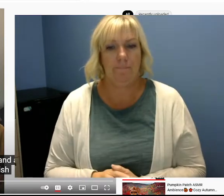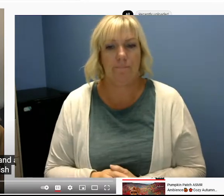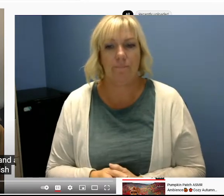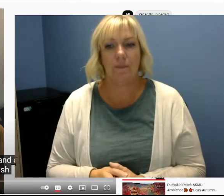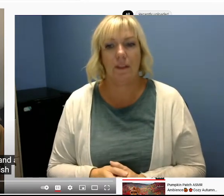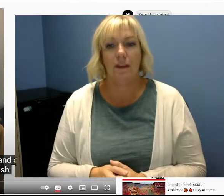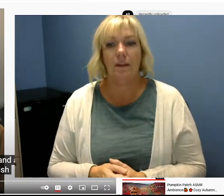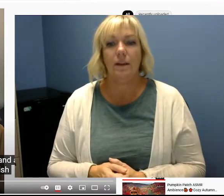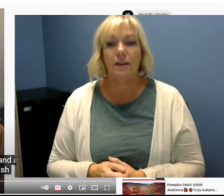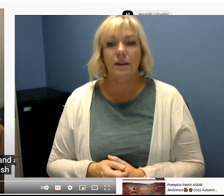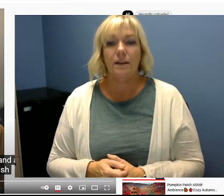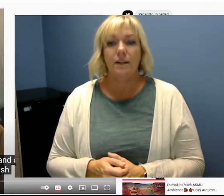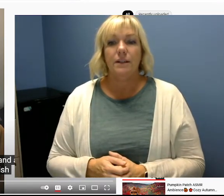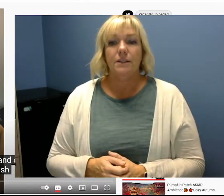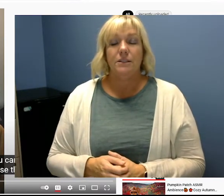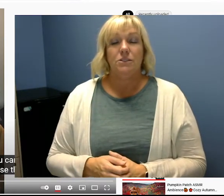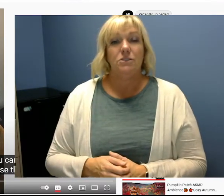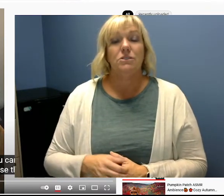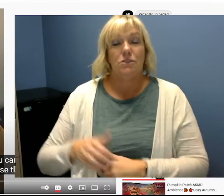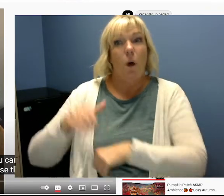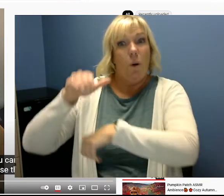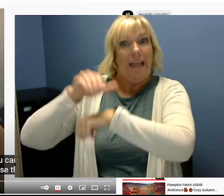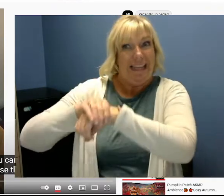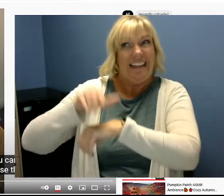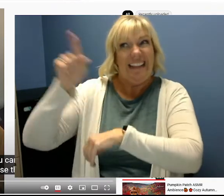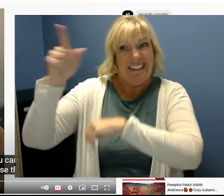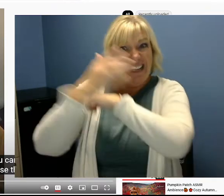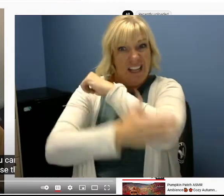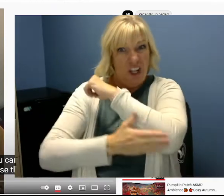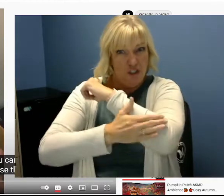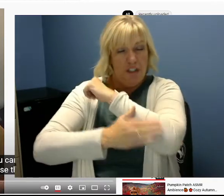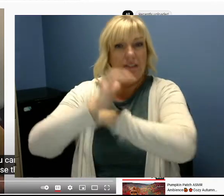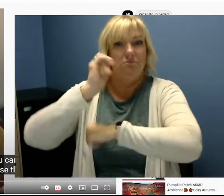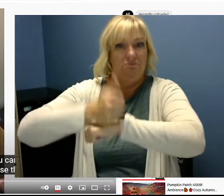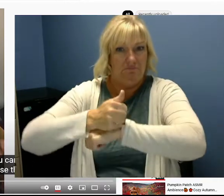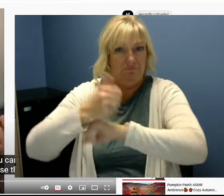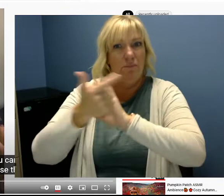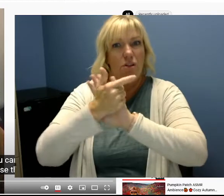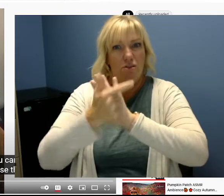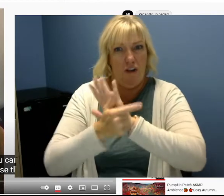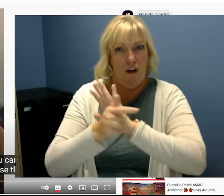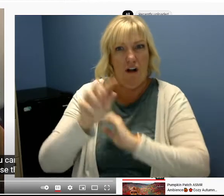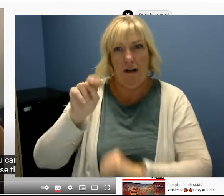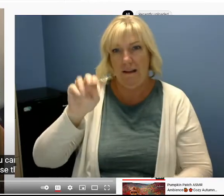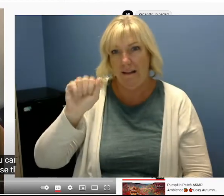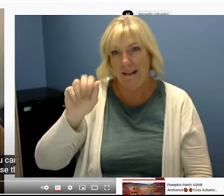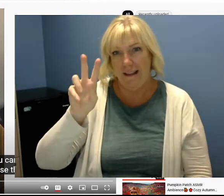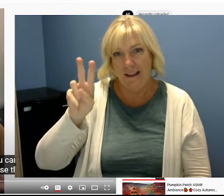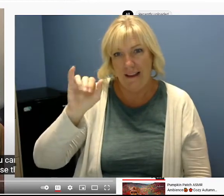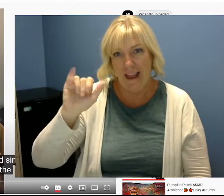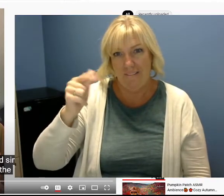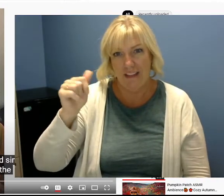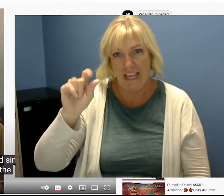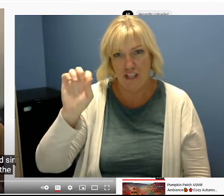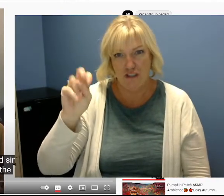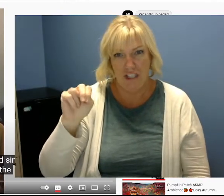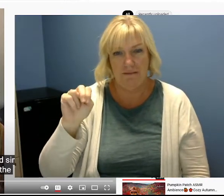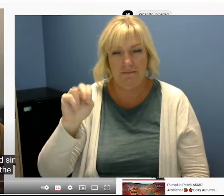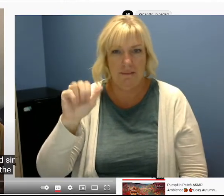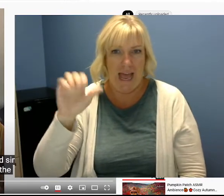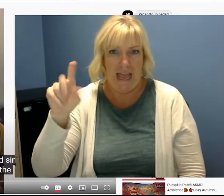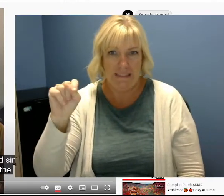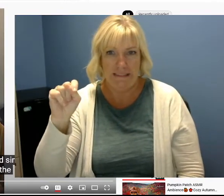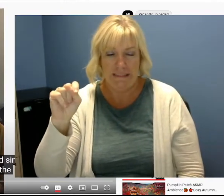the first thing that the British enforce is the Navigation Acts. We can't really complain about this because the Navigation Acts